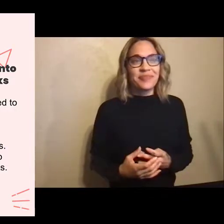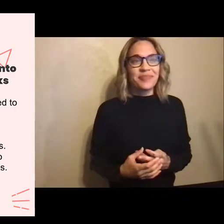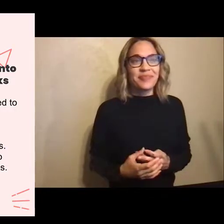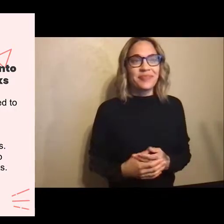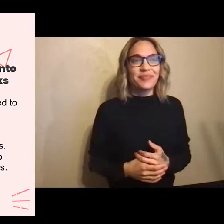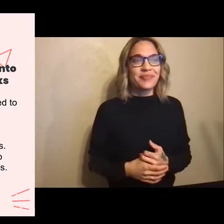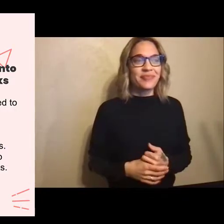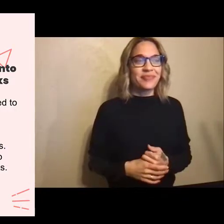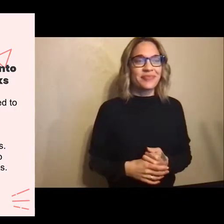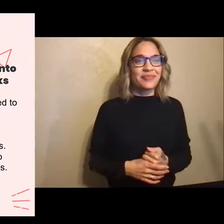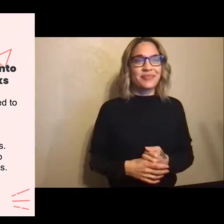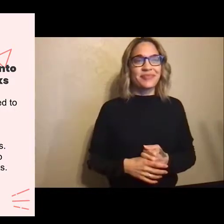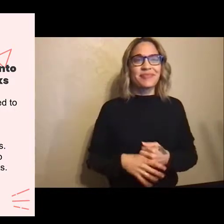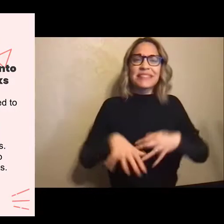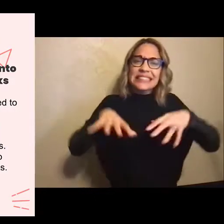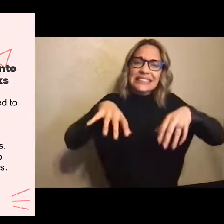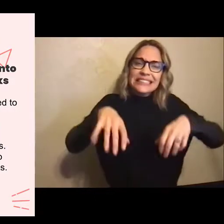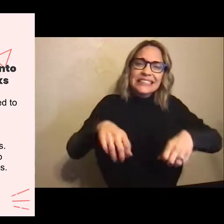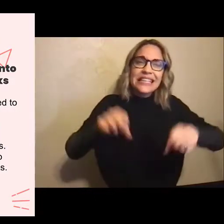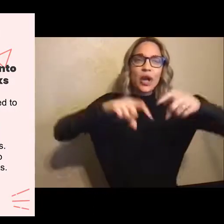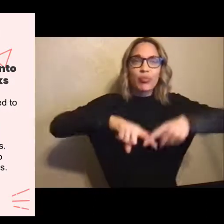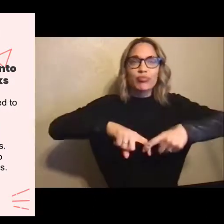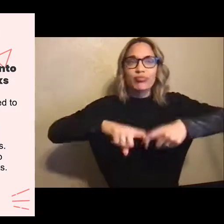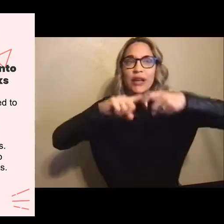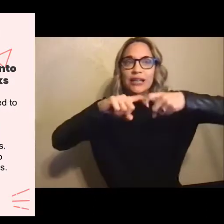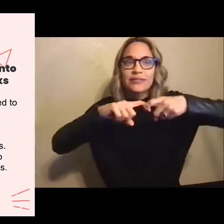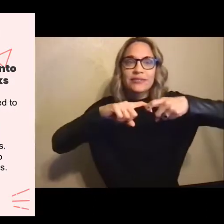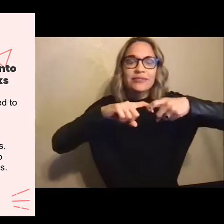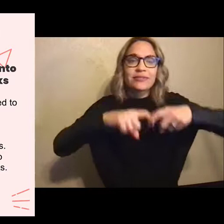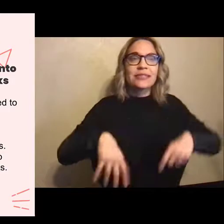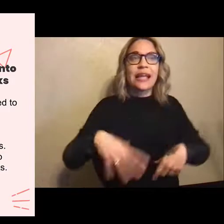I'm so excited for you to do it.